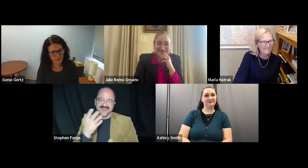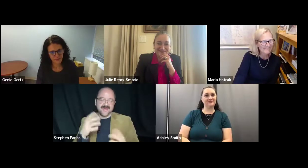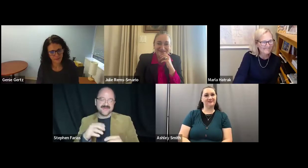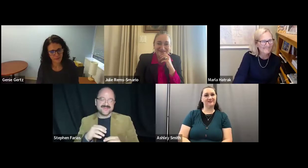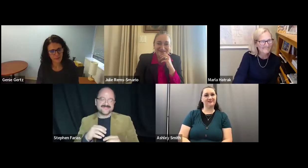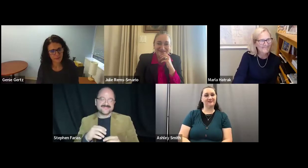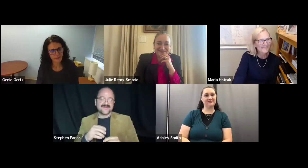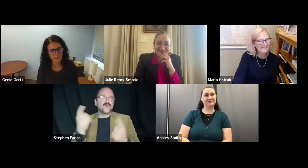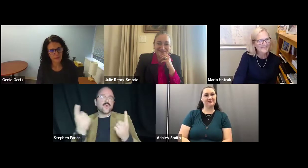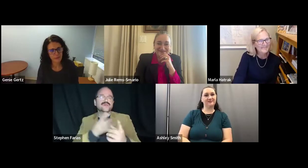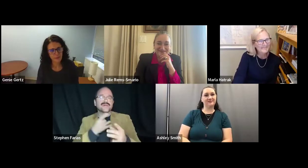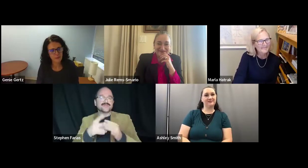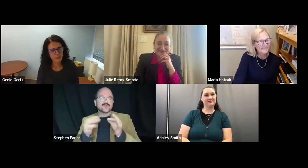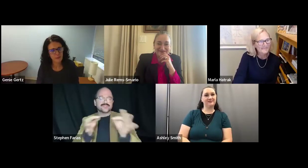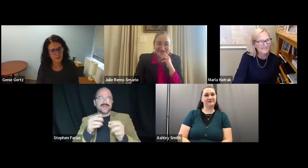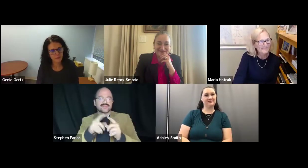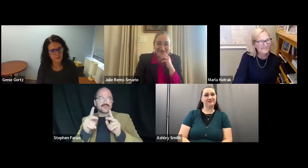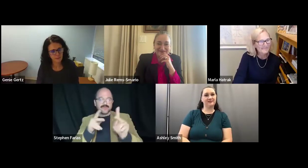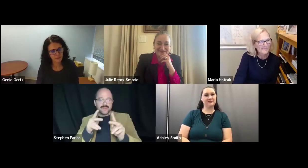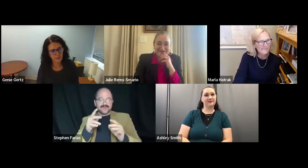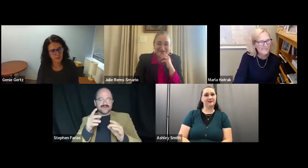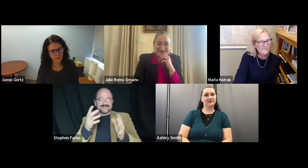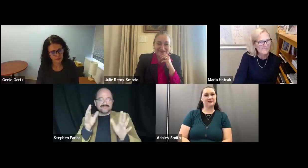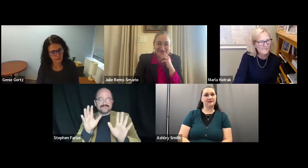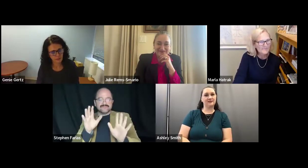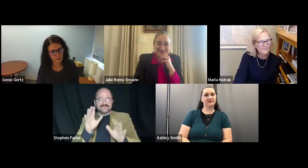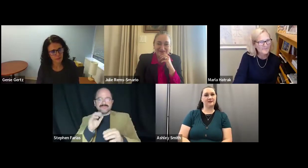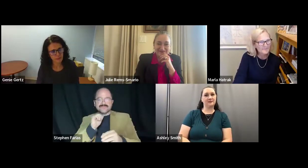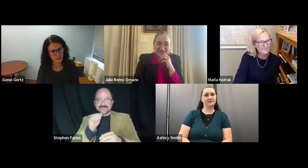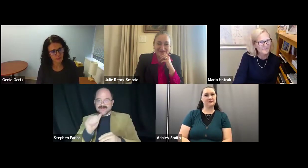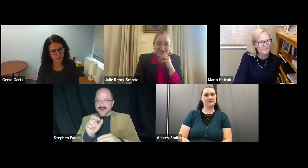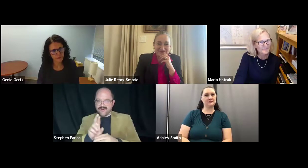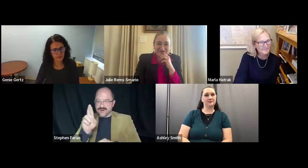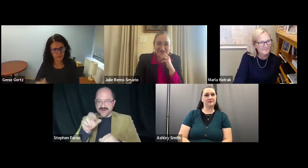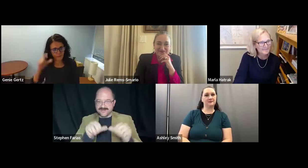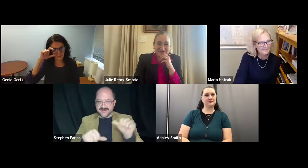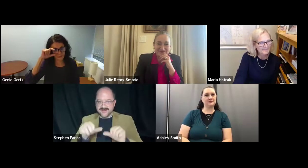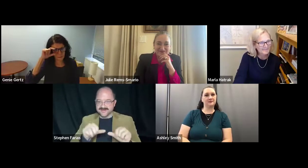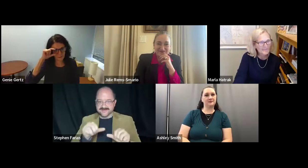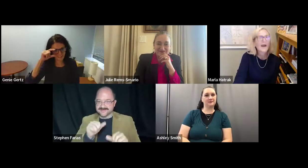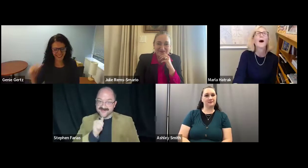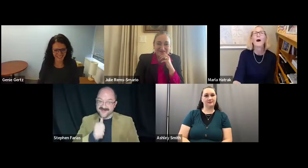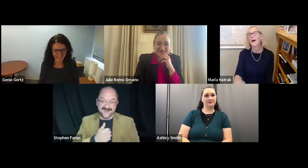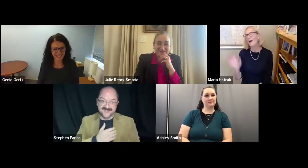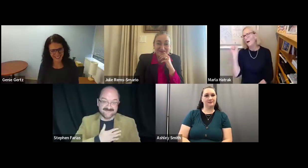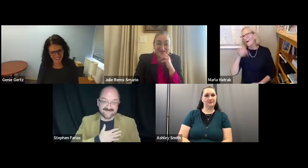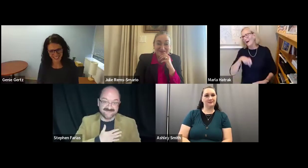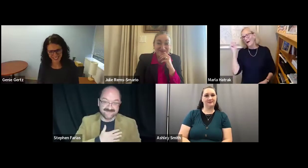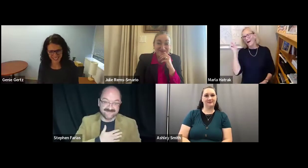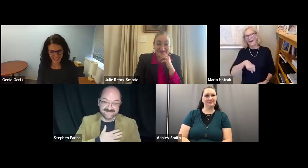to affirm everything that my fellow panelists have said, and also just like to shed some light that, these people,